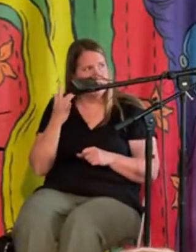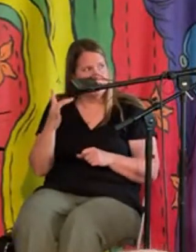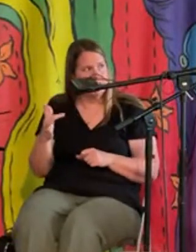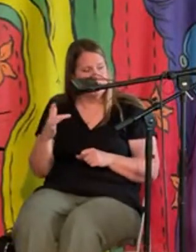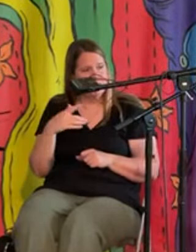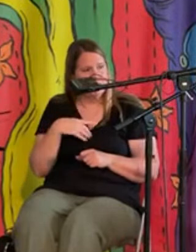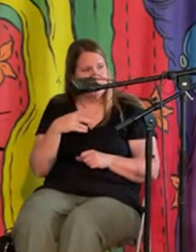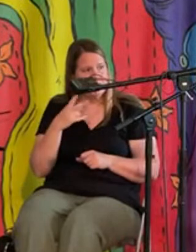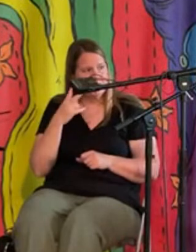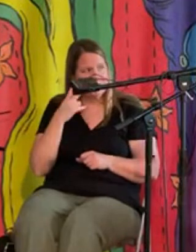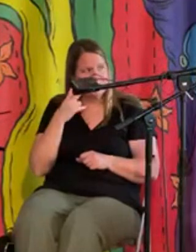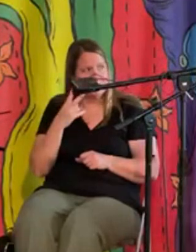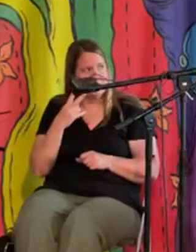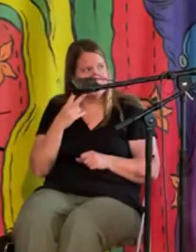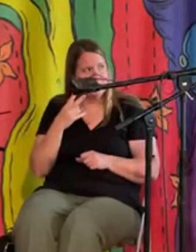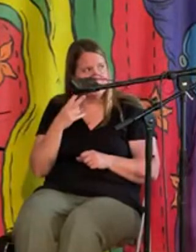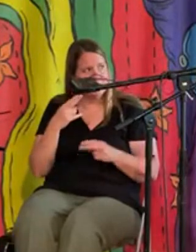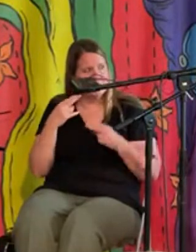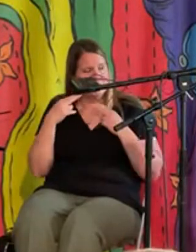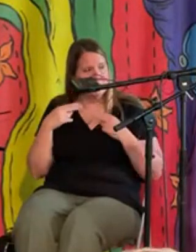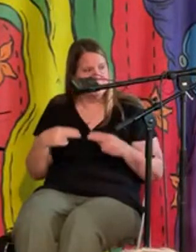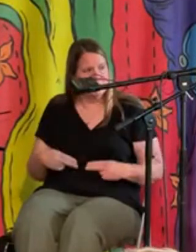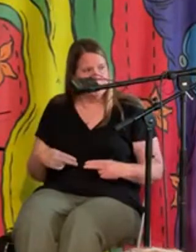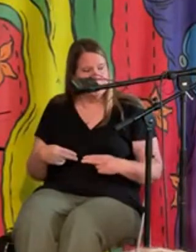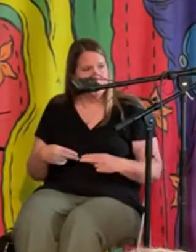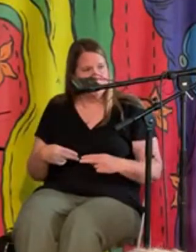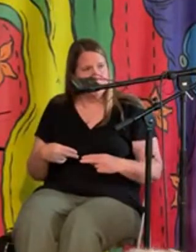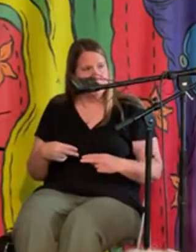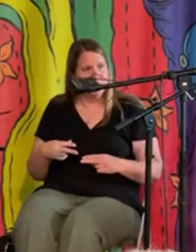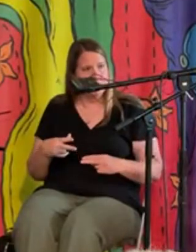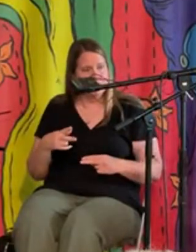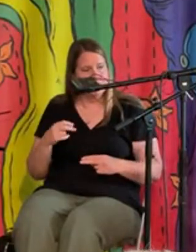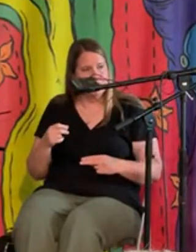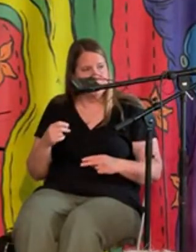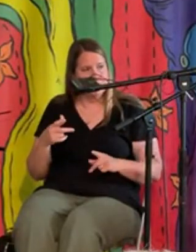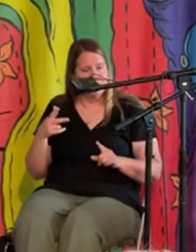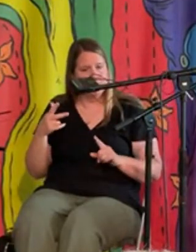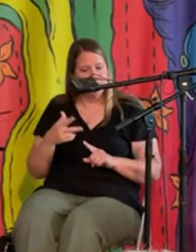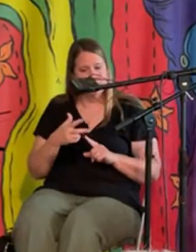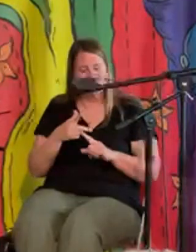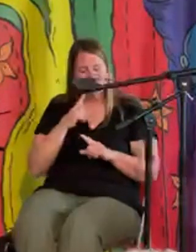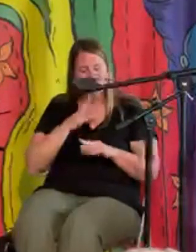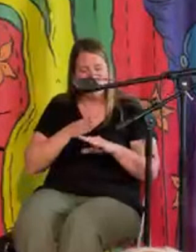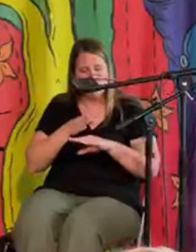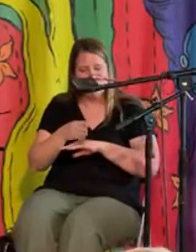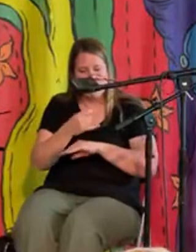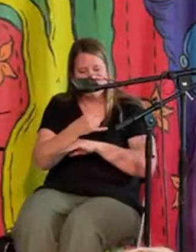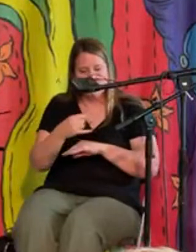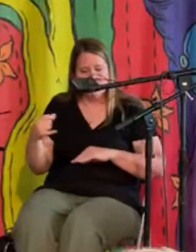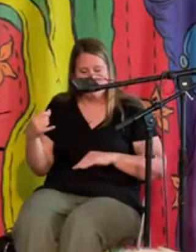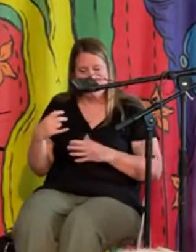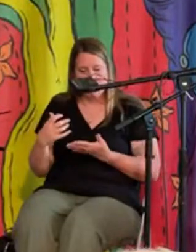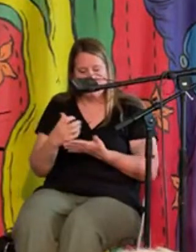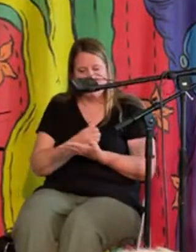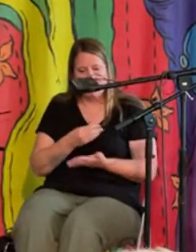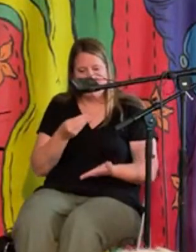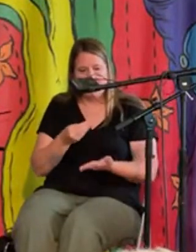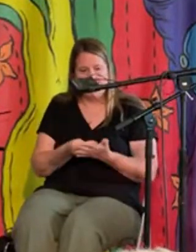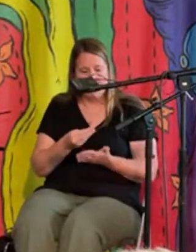an ice car simply because they crossed the border to make a buck. And their children are watching in